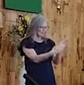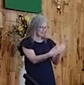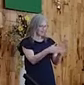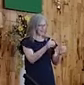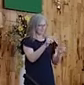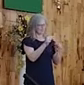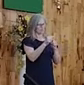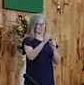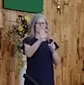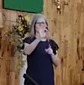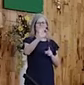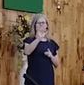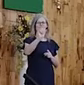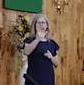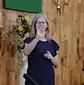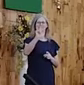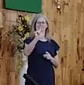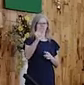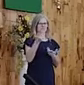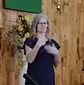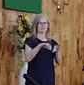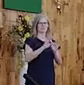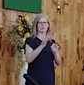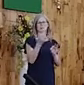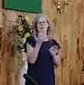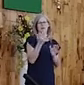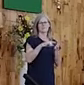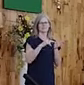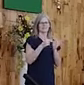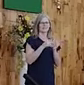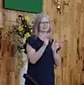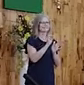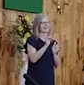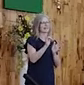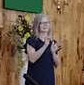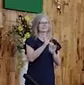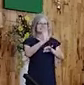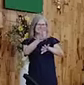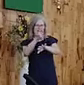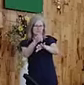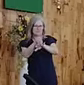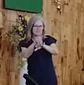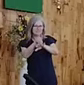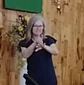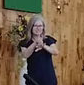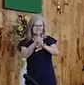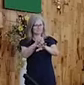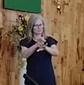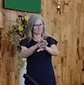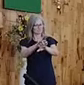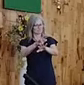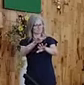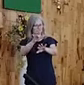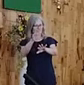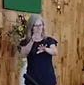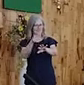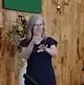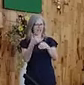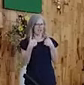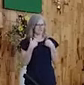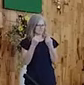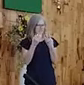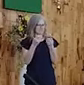is important because it is very similar to a diamond. A diamond has many, many facets. I